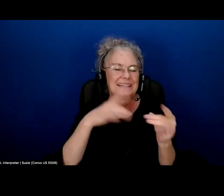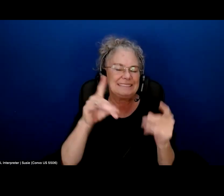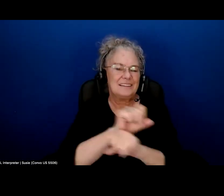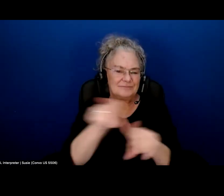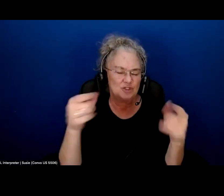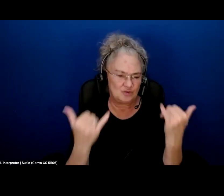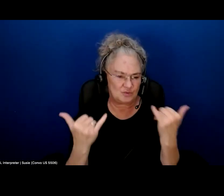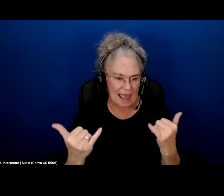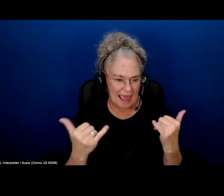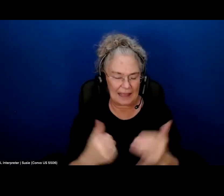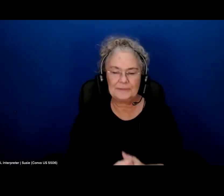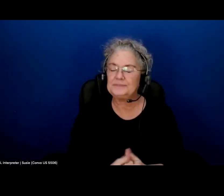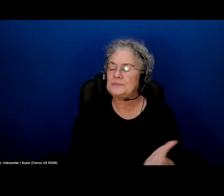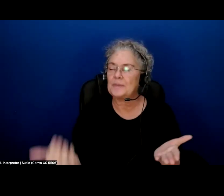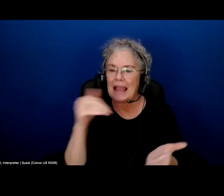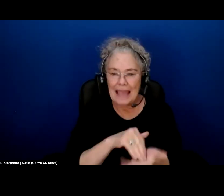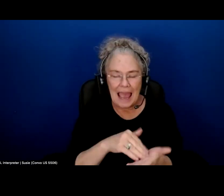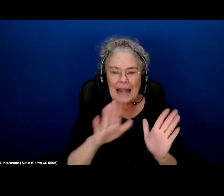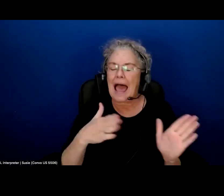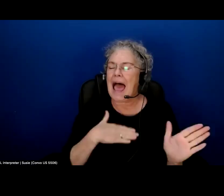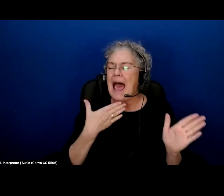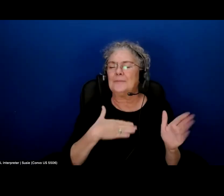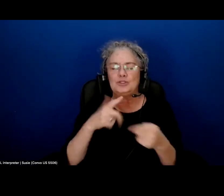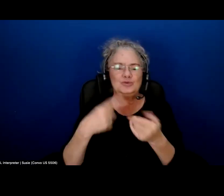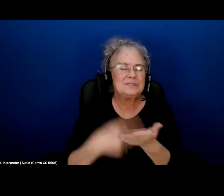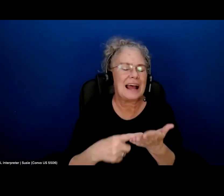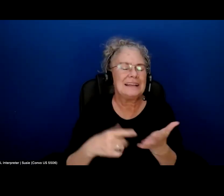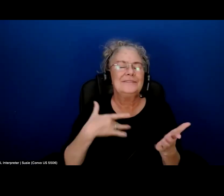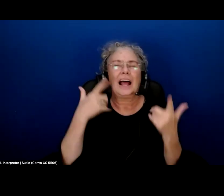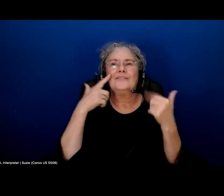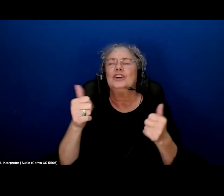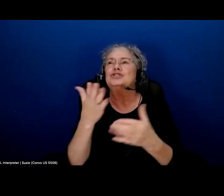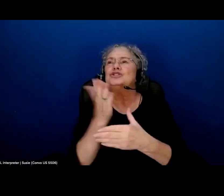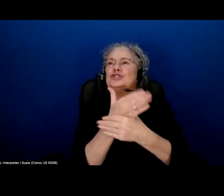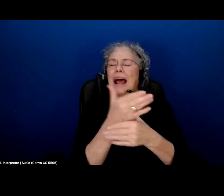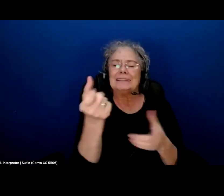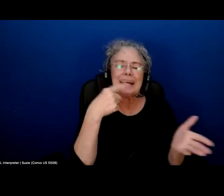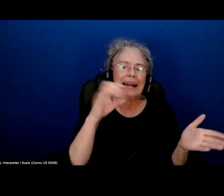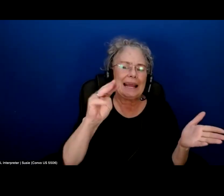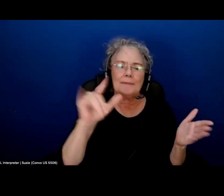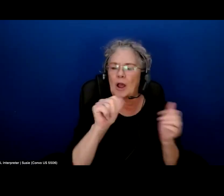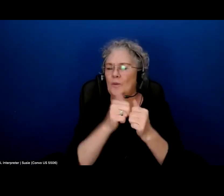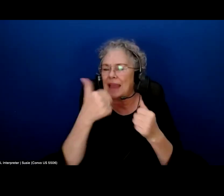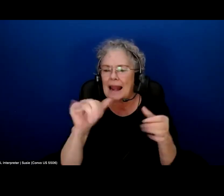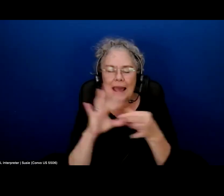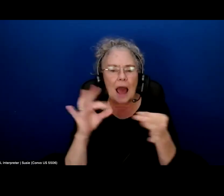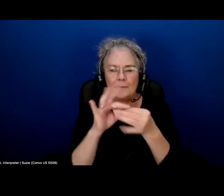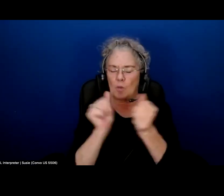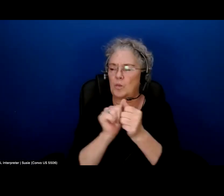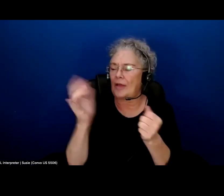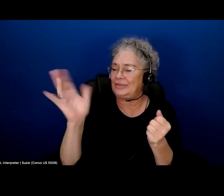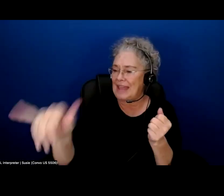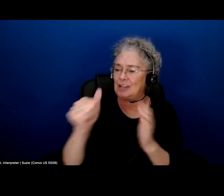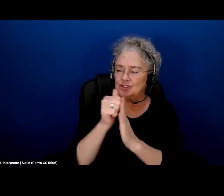today. Again, happy to discuss. Feel free to share send us an email with any comments on what that agenda looks like.